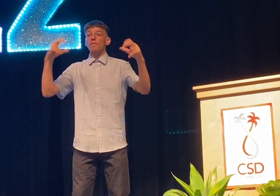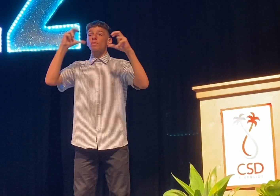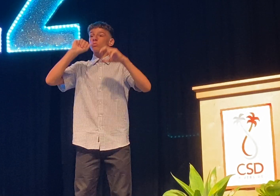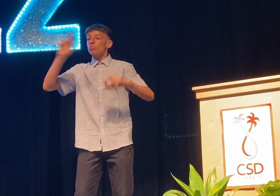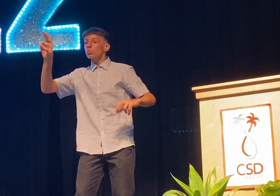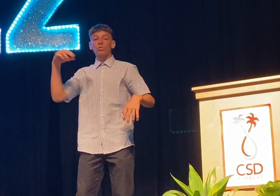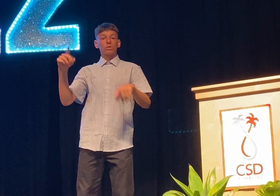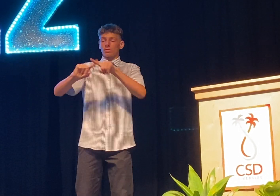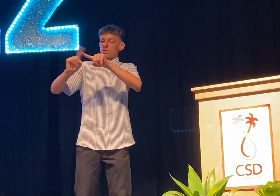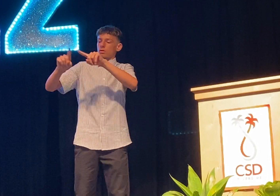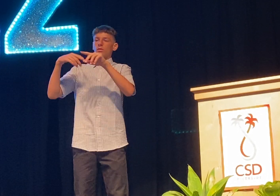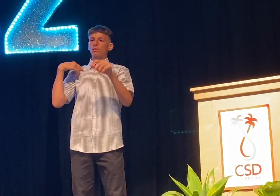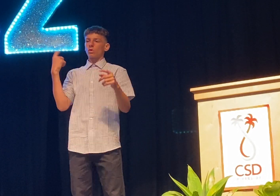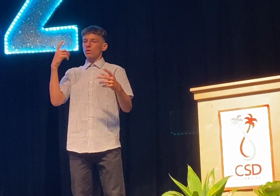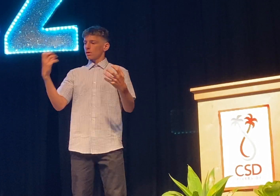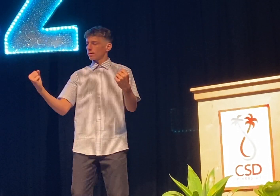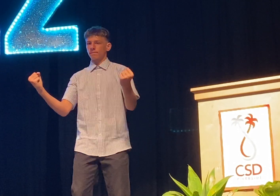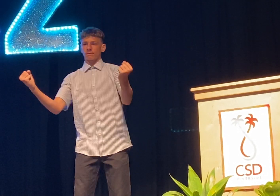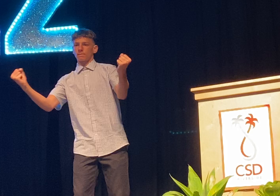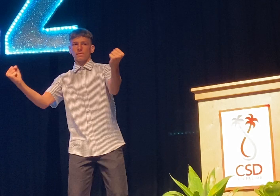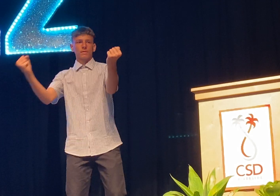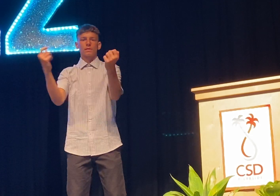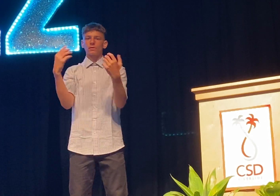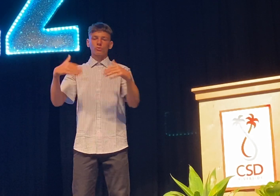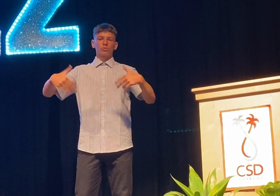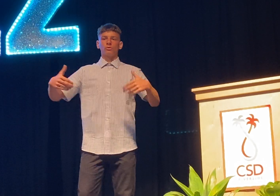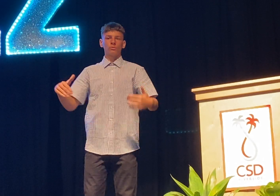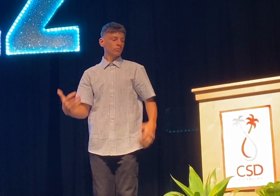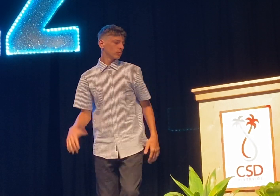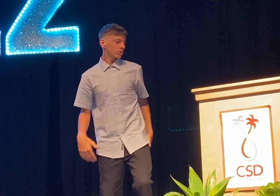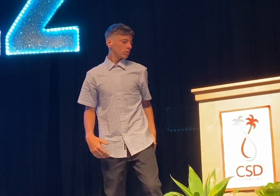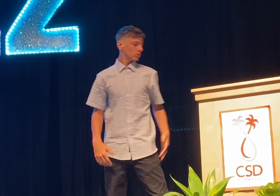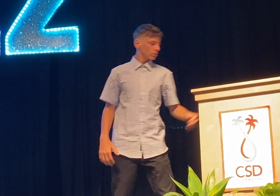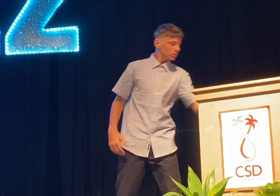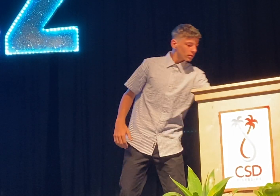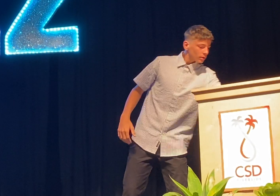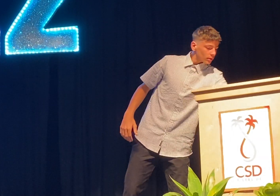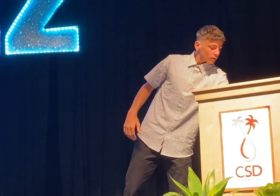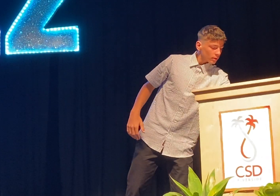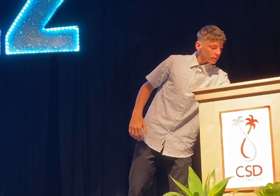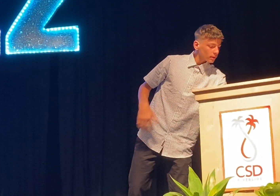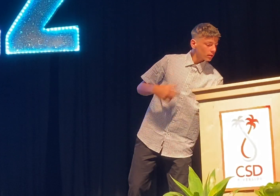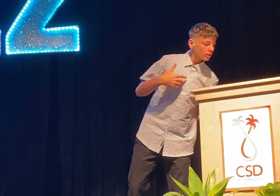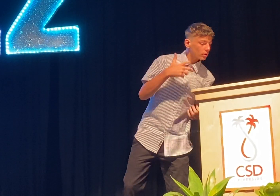them and get everyone else fired up. Having everyone just hold on to each other for encouragement.